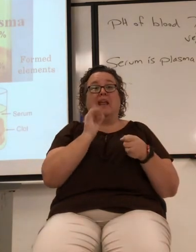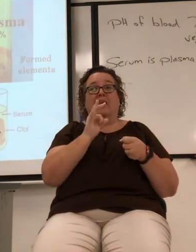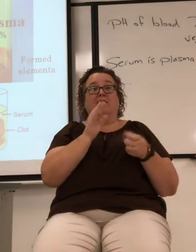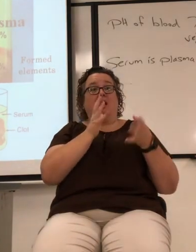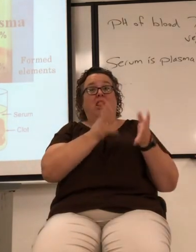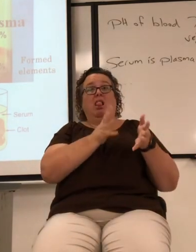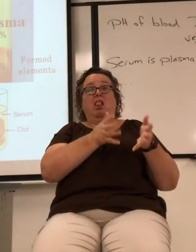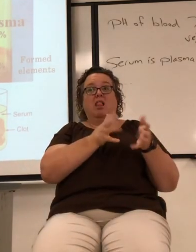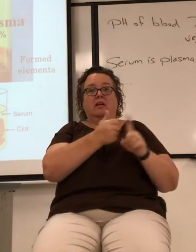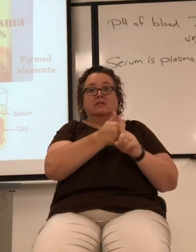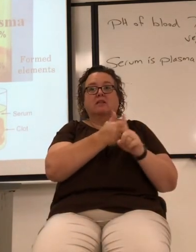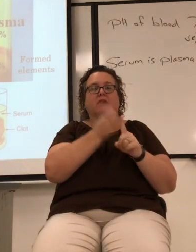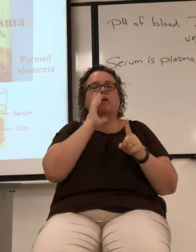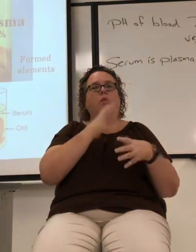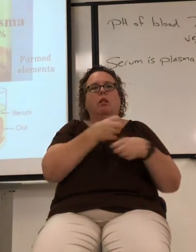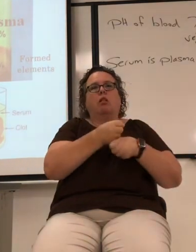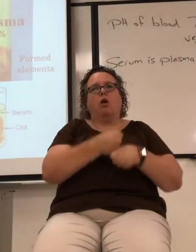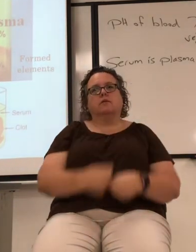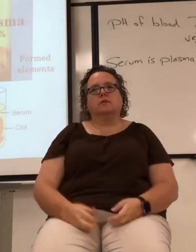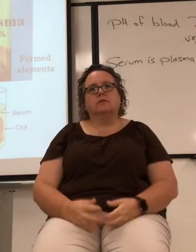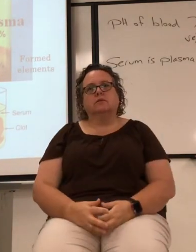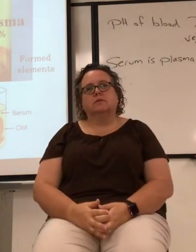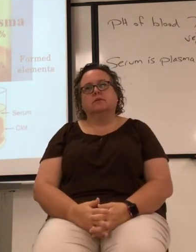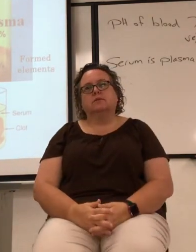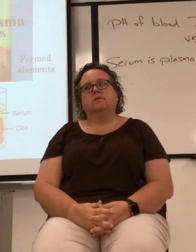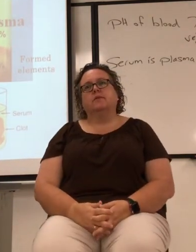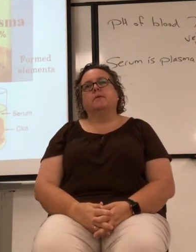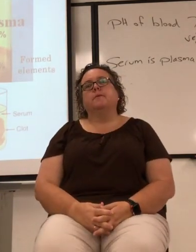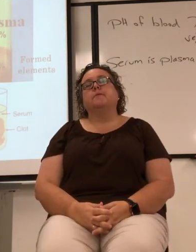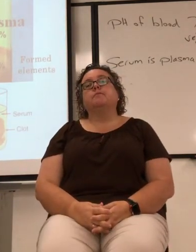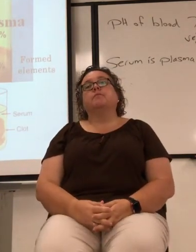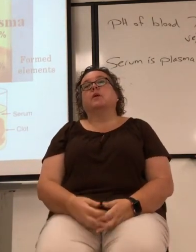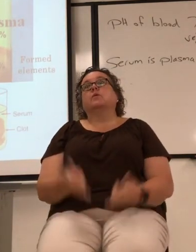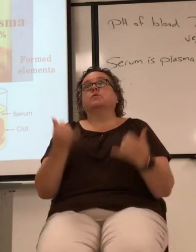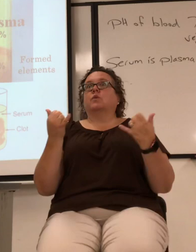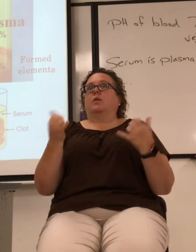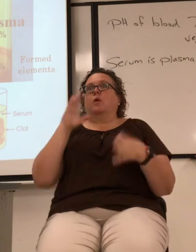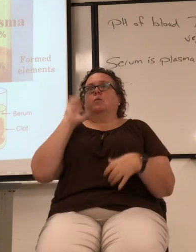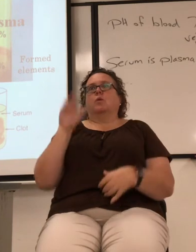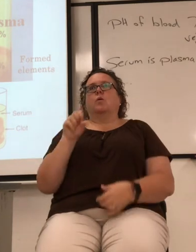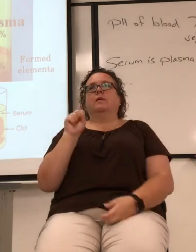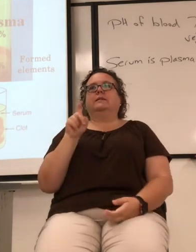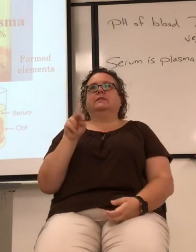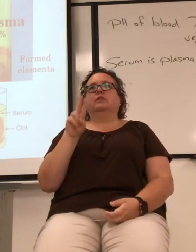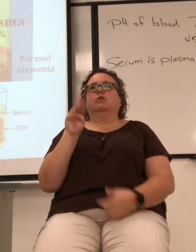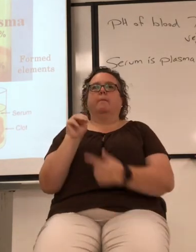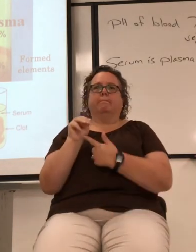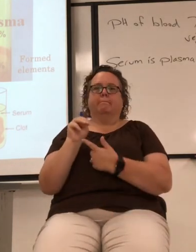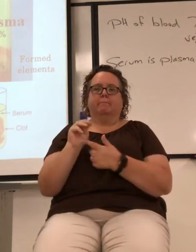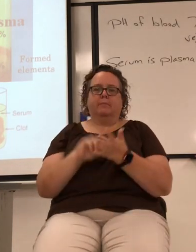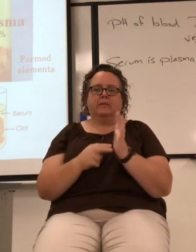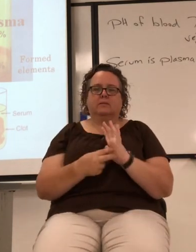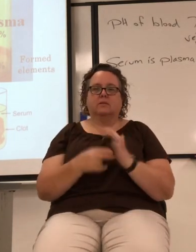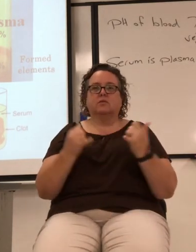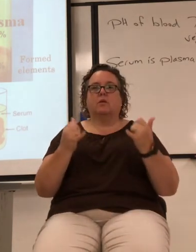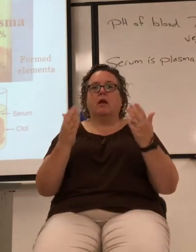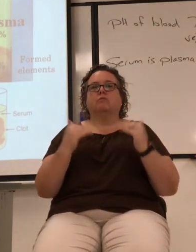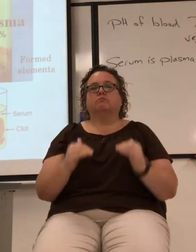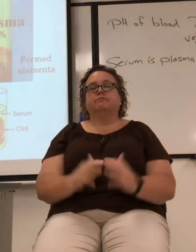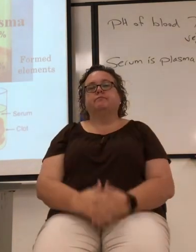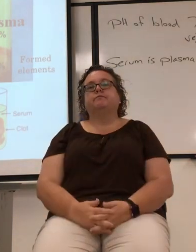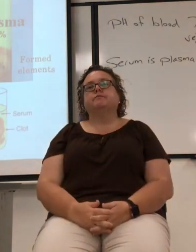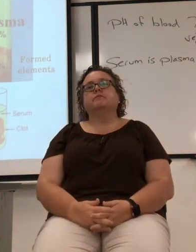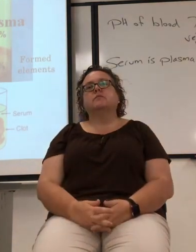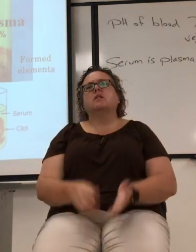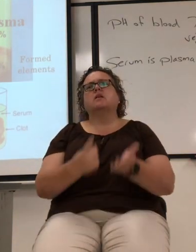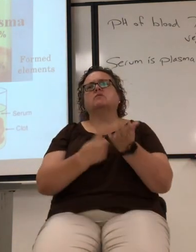devices, blood clots. Okay. All right, so now you know what serum is. All right, let's advance the slide. Talk about